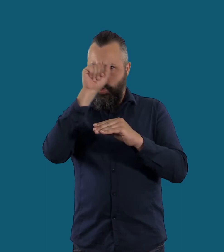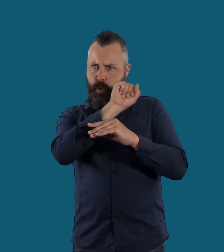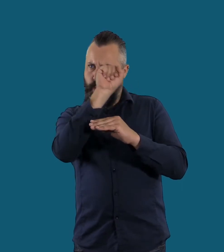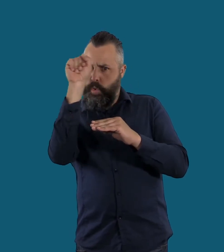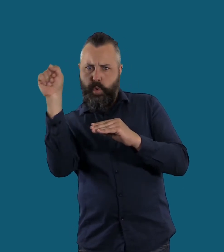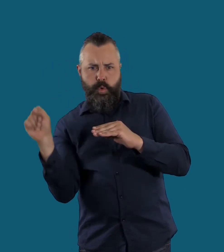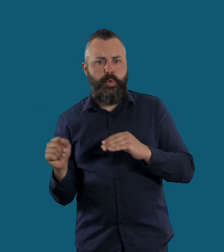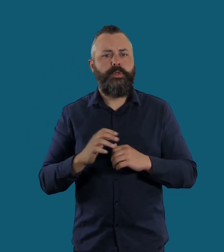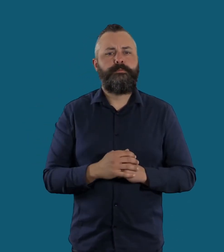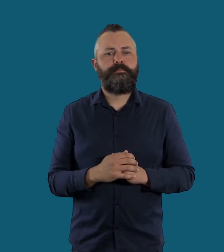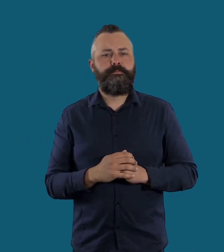5. Know the alert levels.